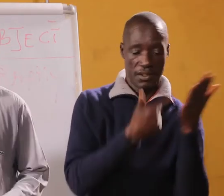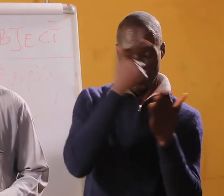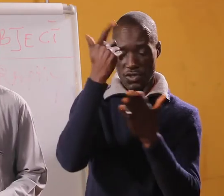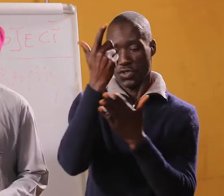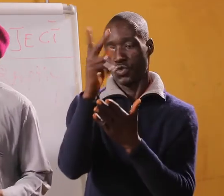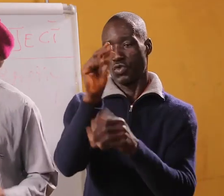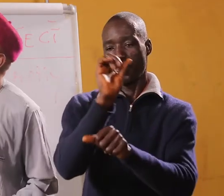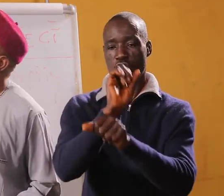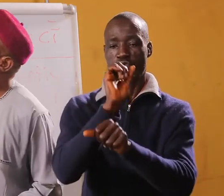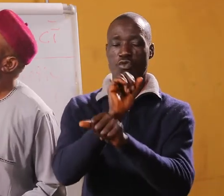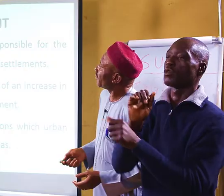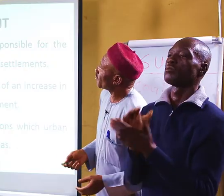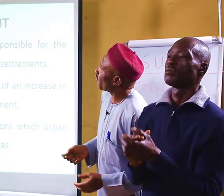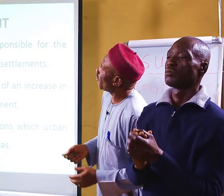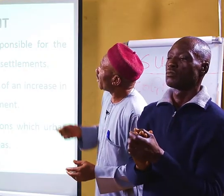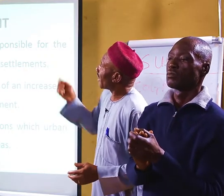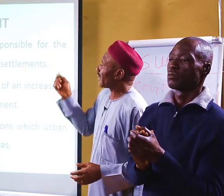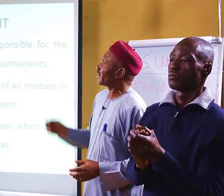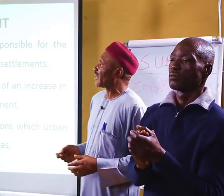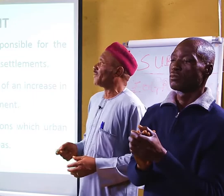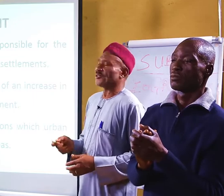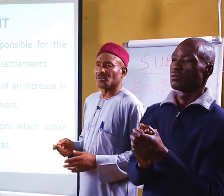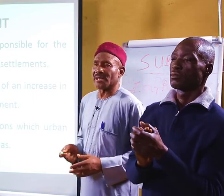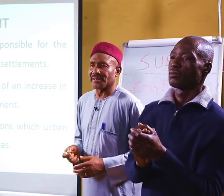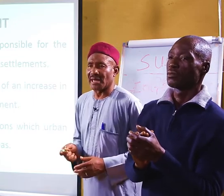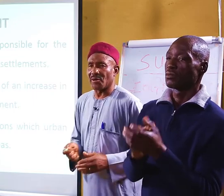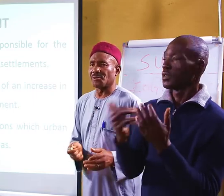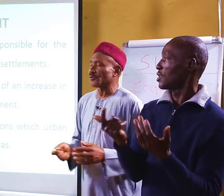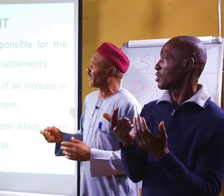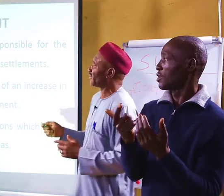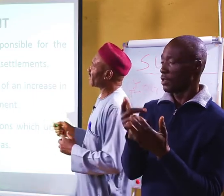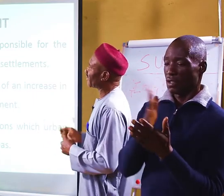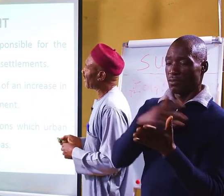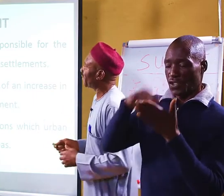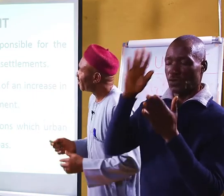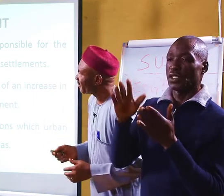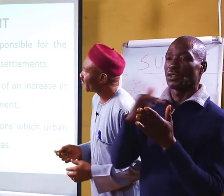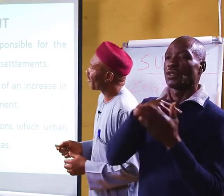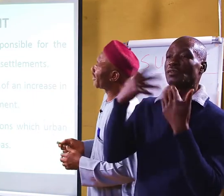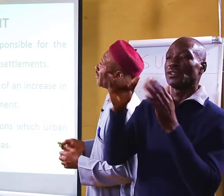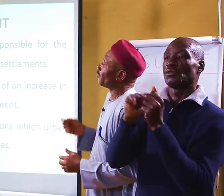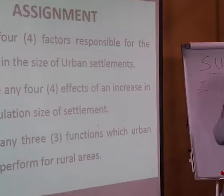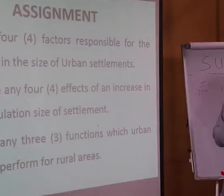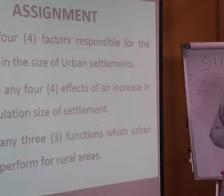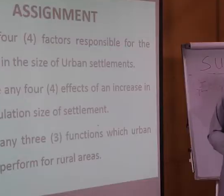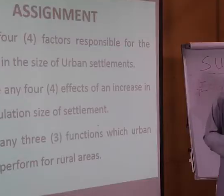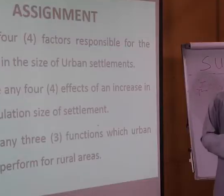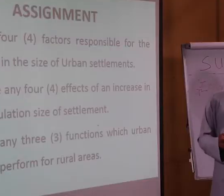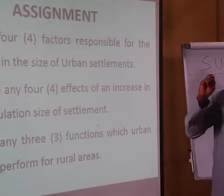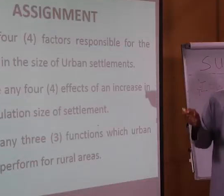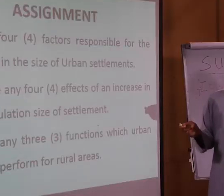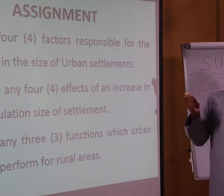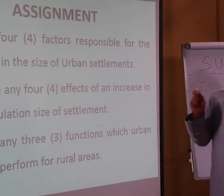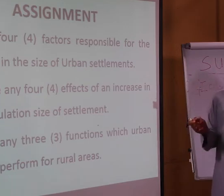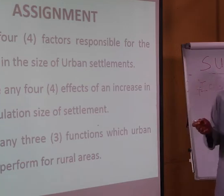job. That is that. So, an assignment, students, I want you to take this assignment. Number